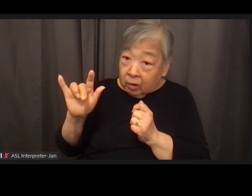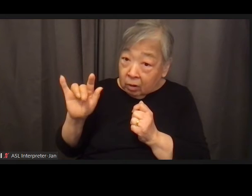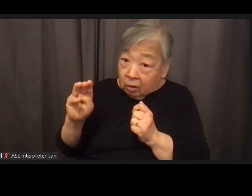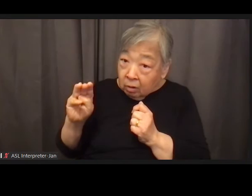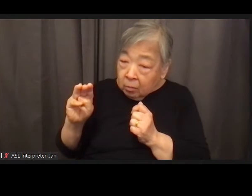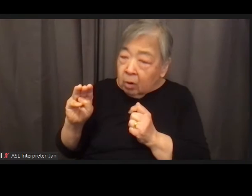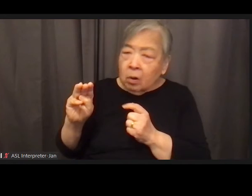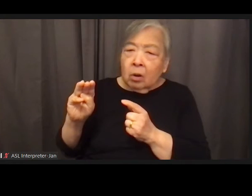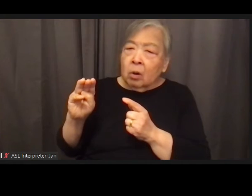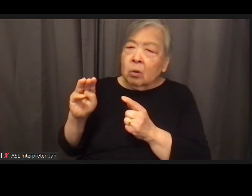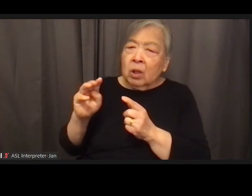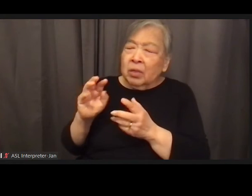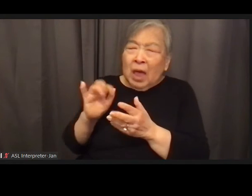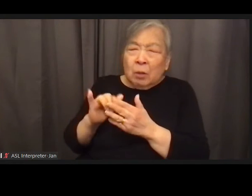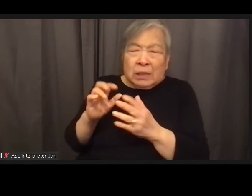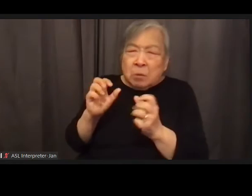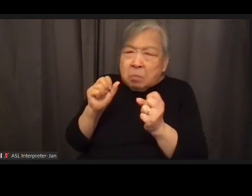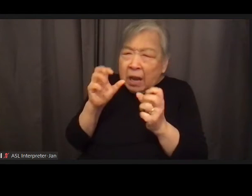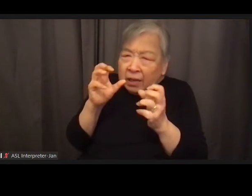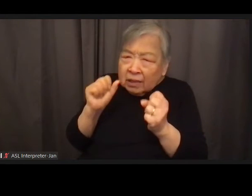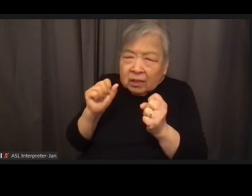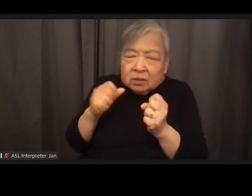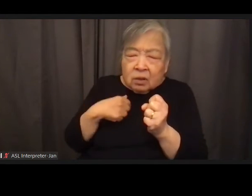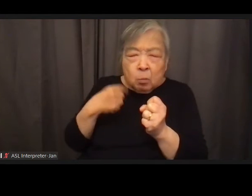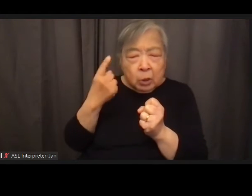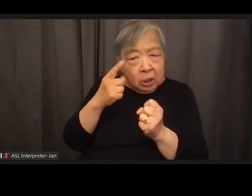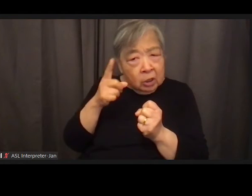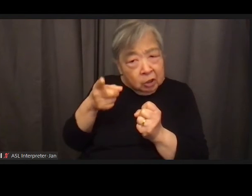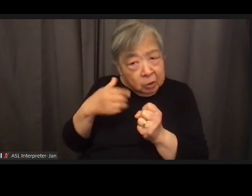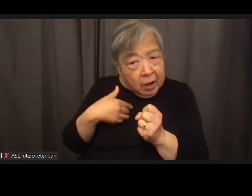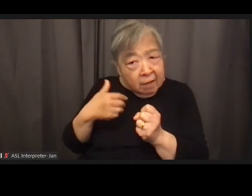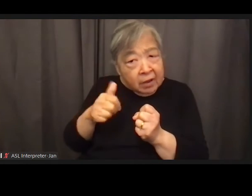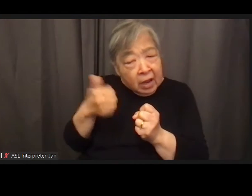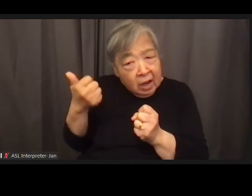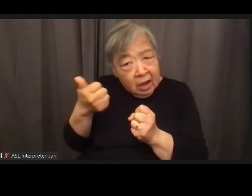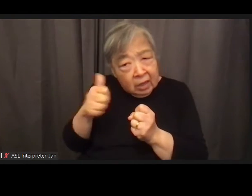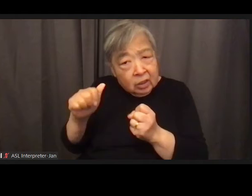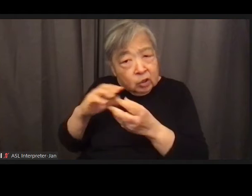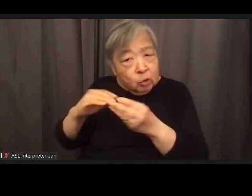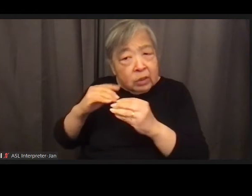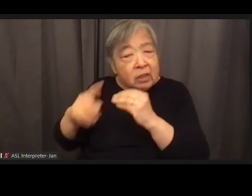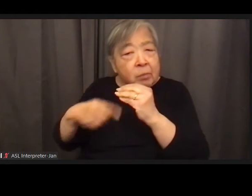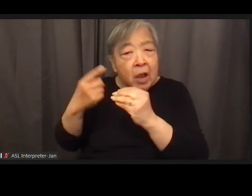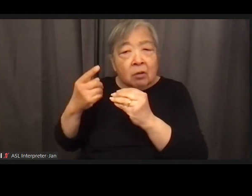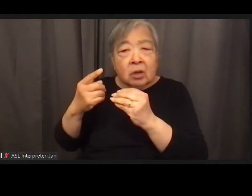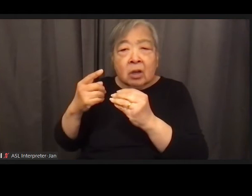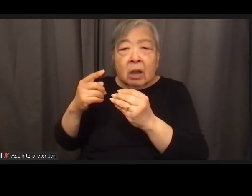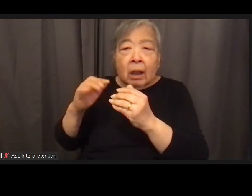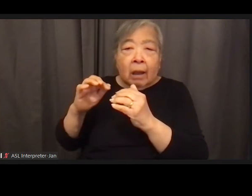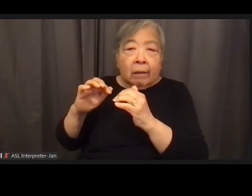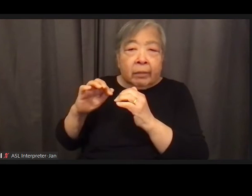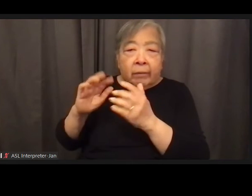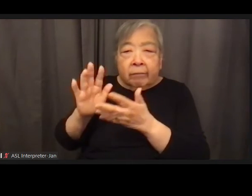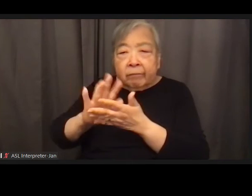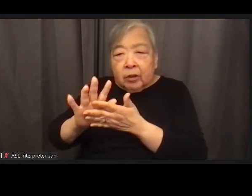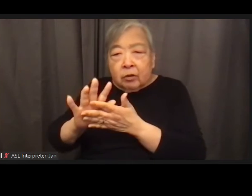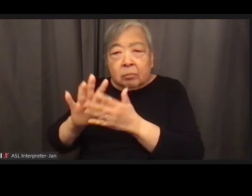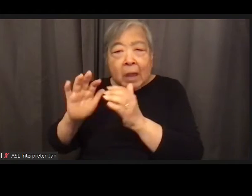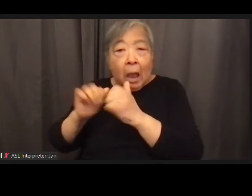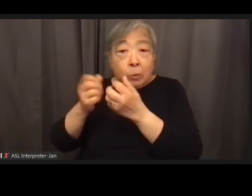And so I'm wondering if you have any other stories of the circulation of the others or the community reception.